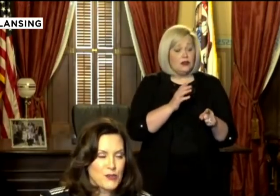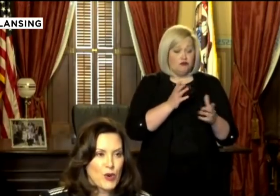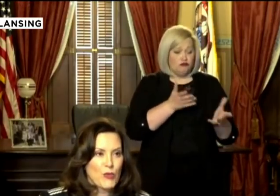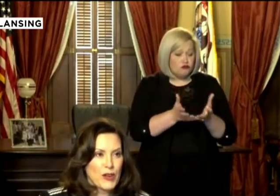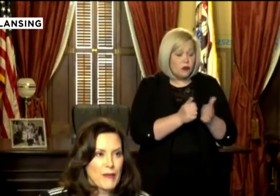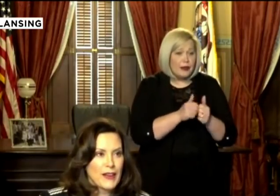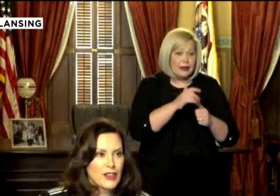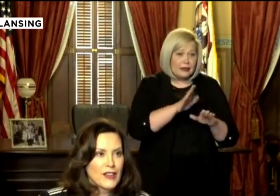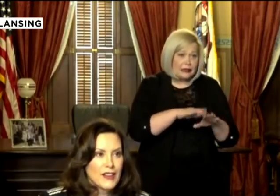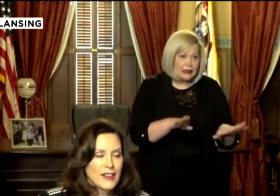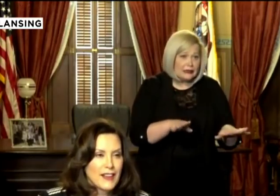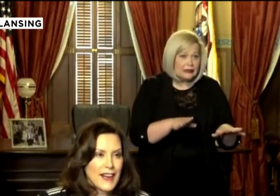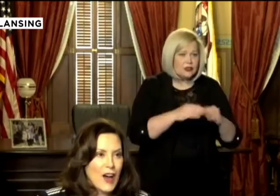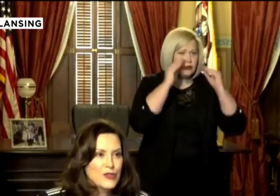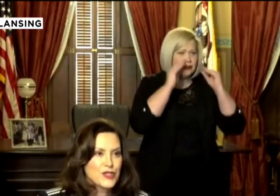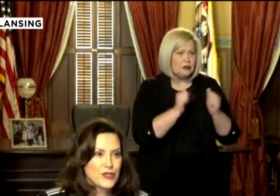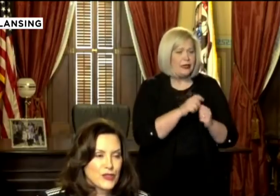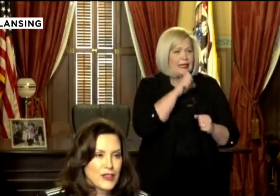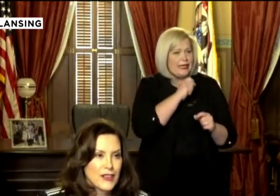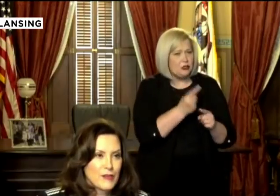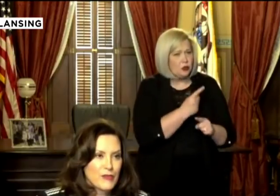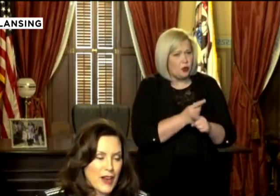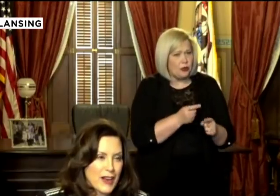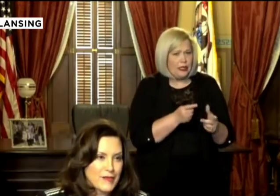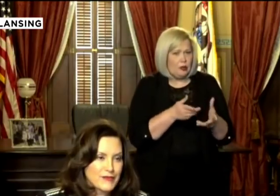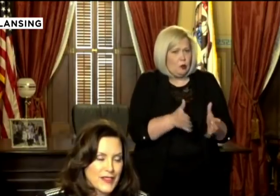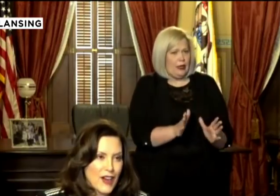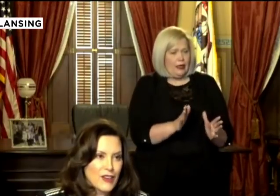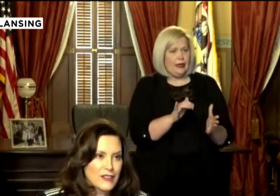them in an age-appropriate manner on how to